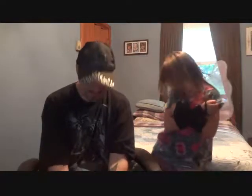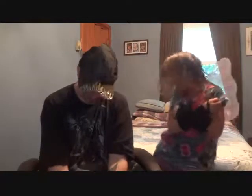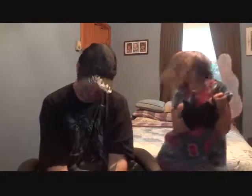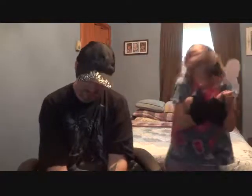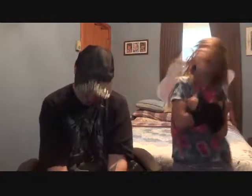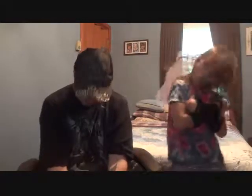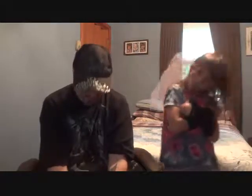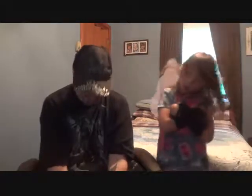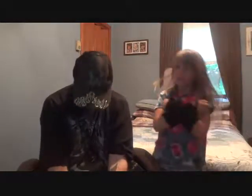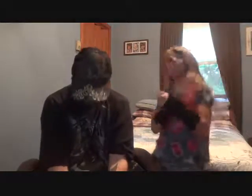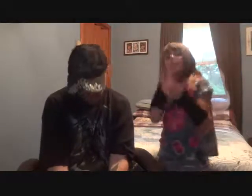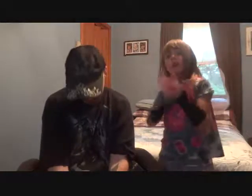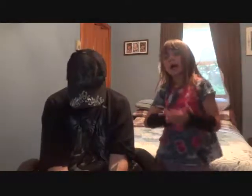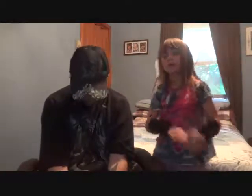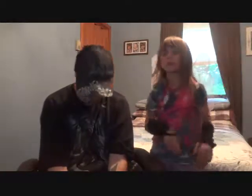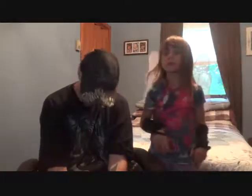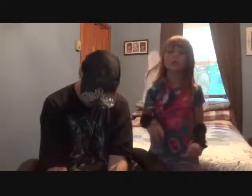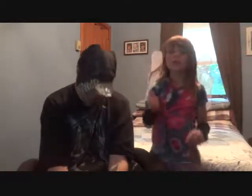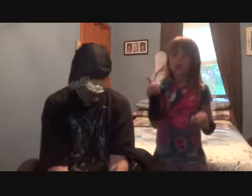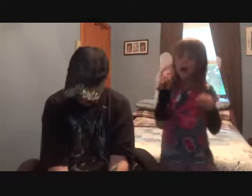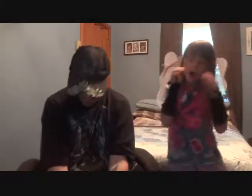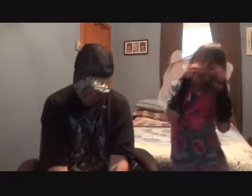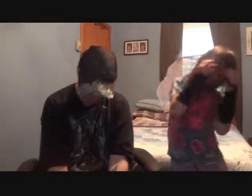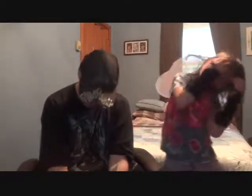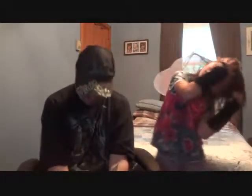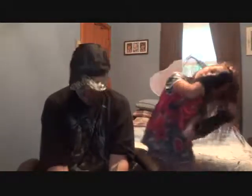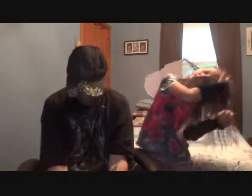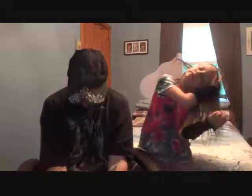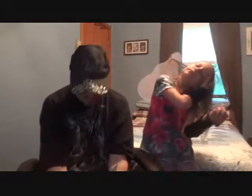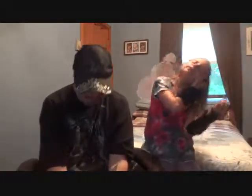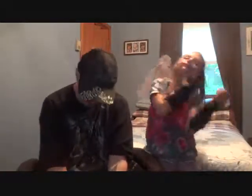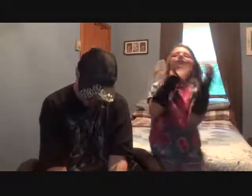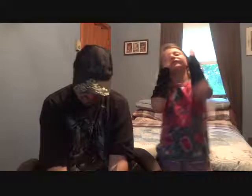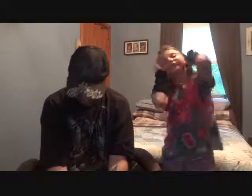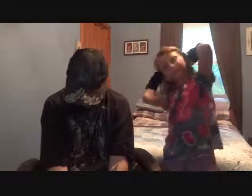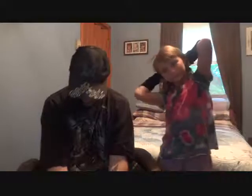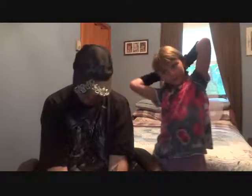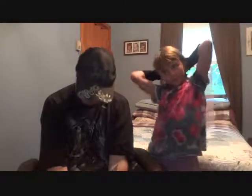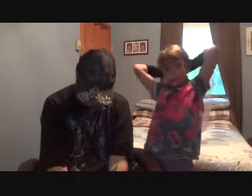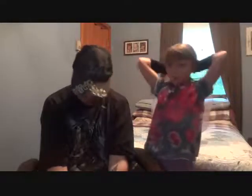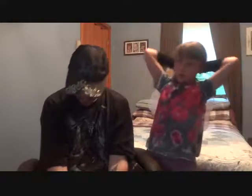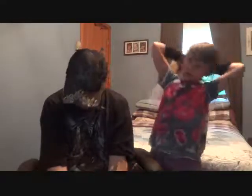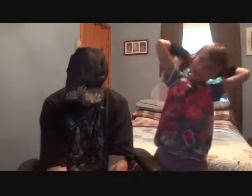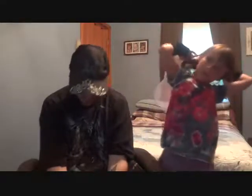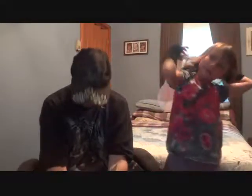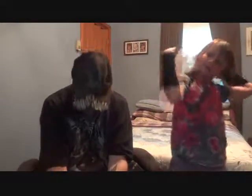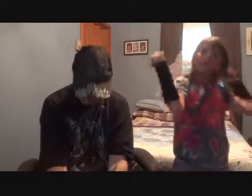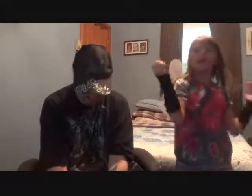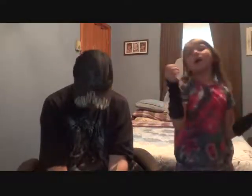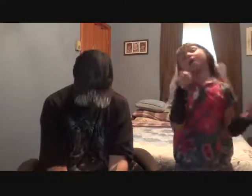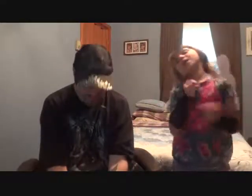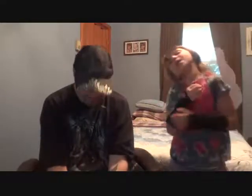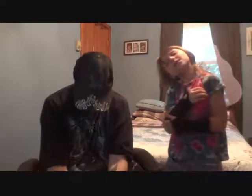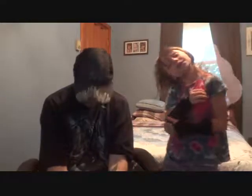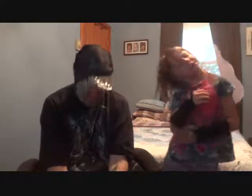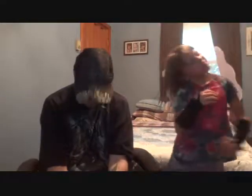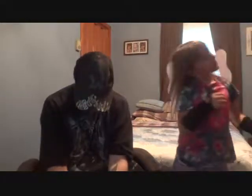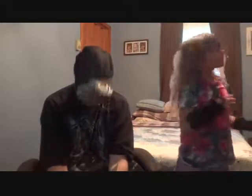and you're get love Shot through